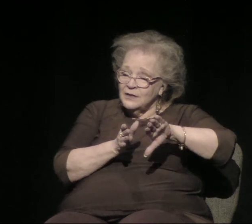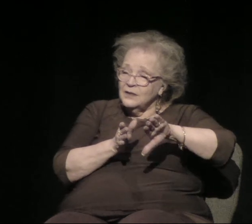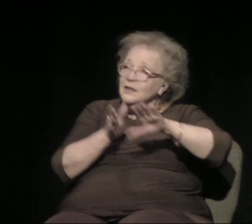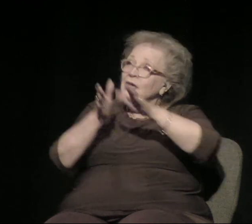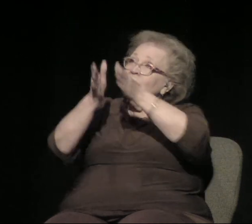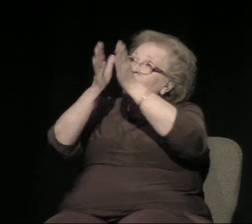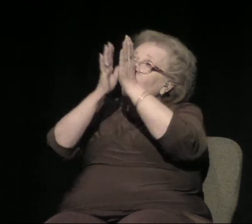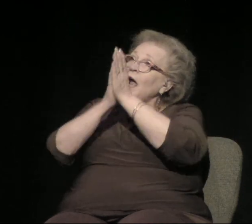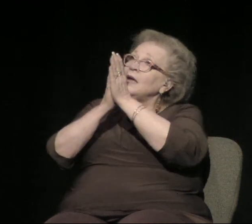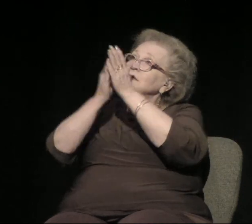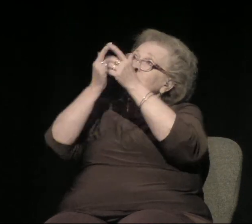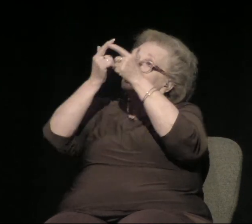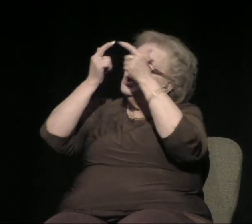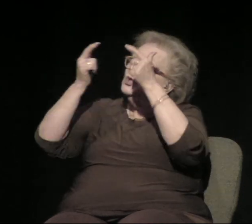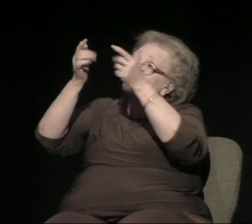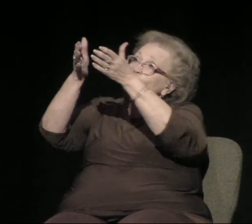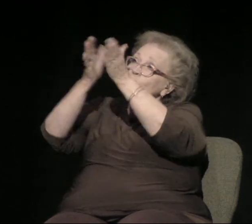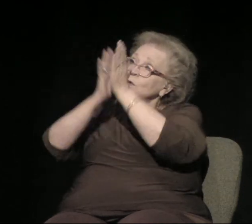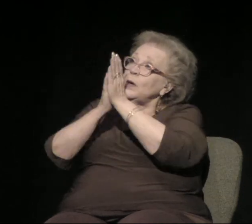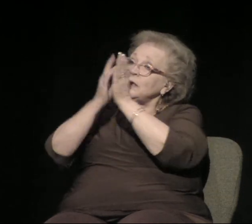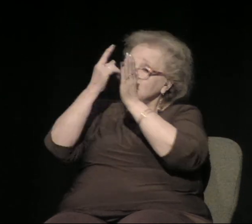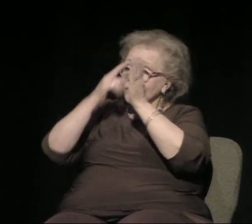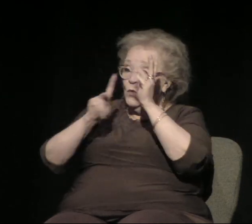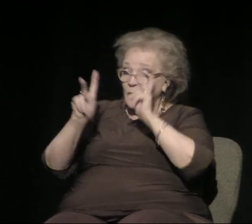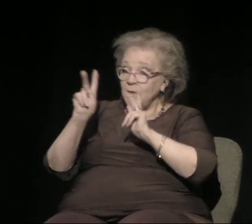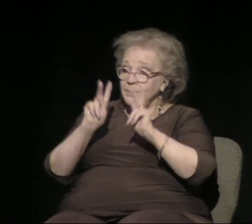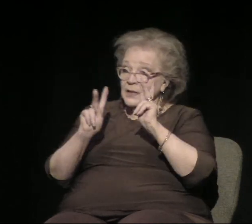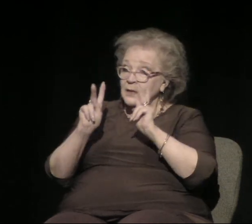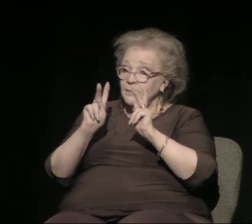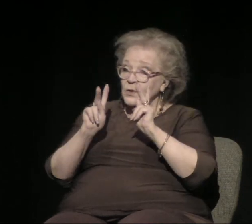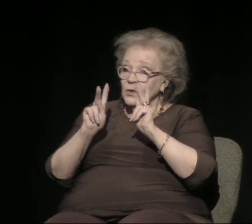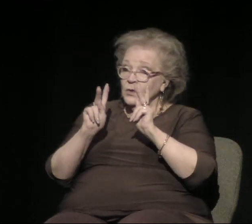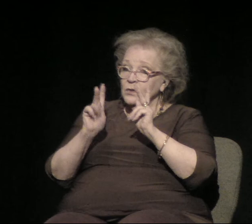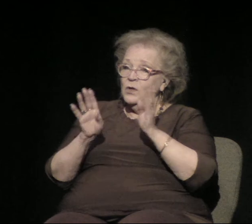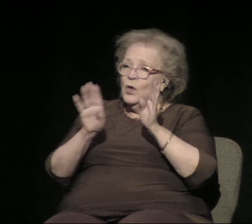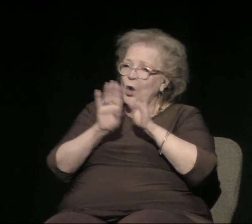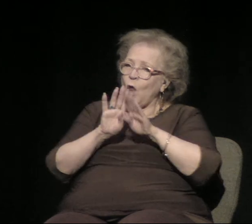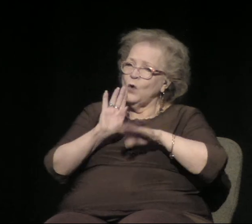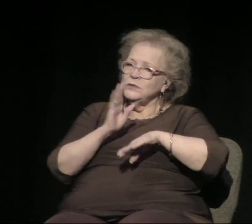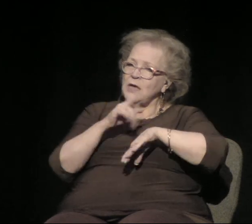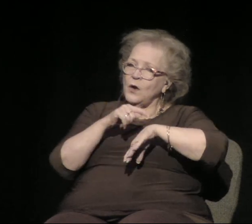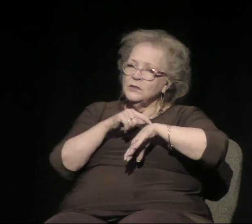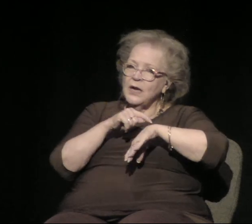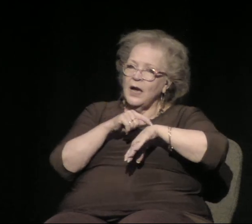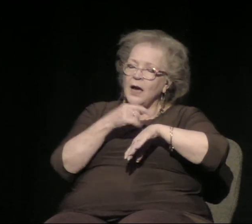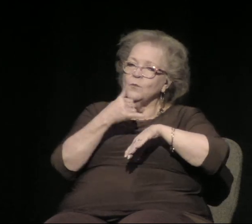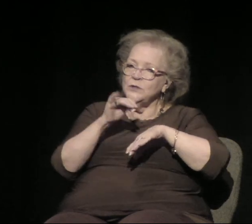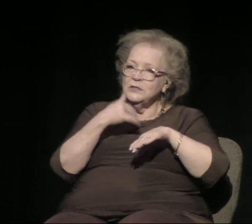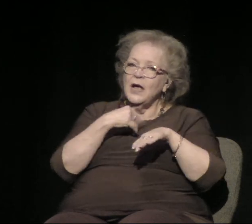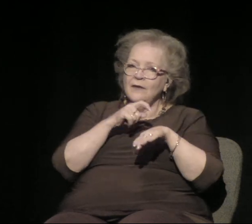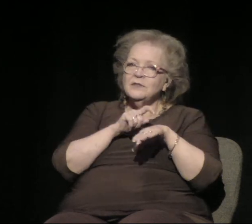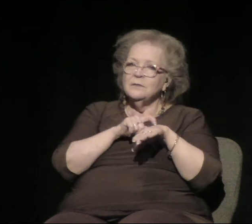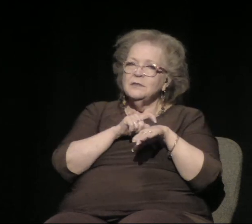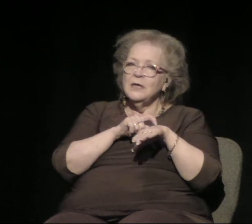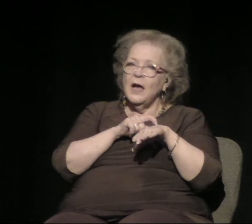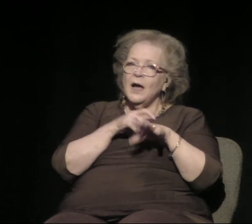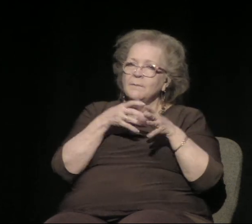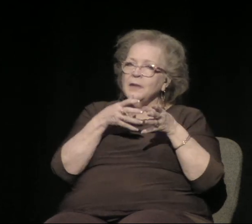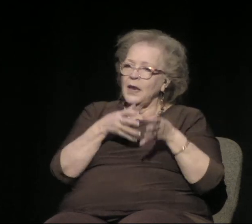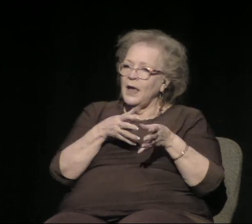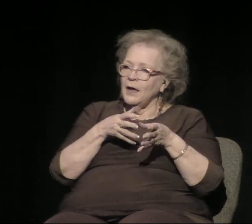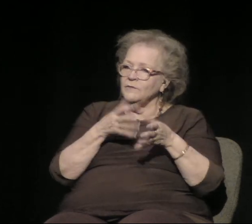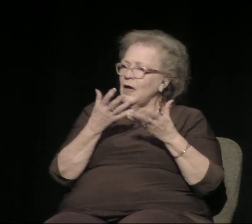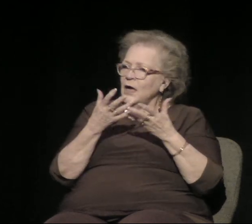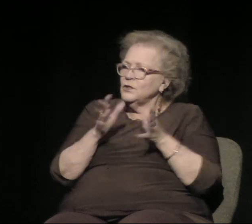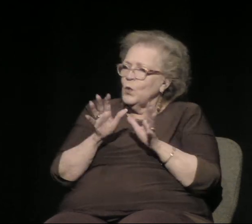asked a big request for his people. Well, here's how I want to close our time together. We still have some good time left.